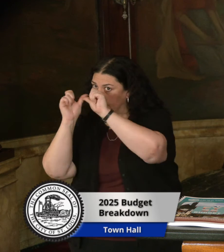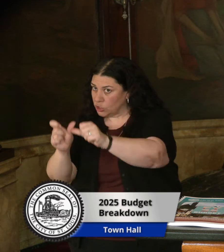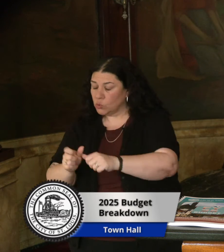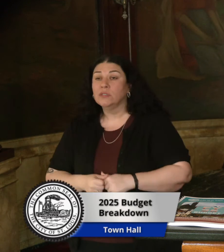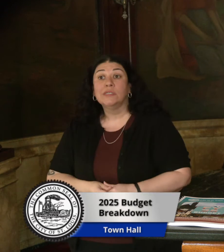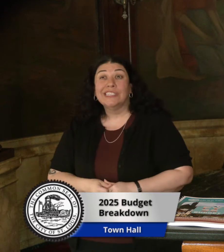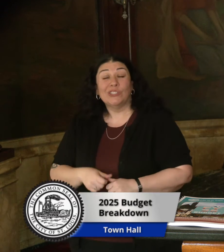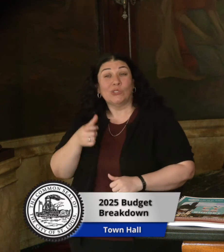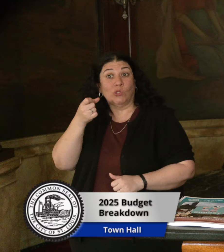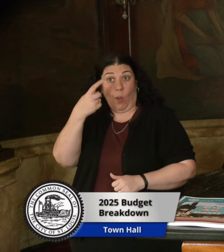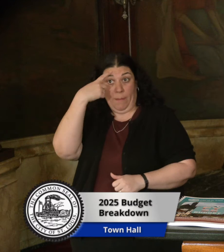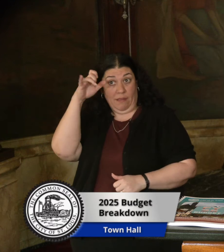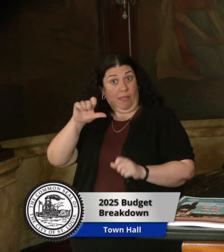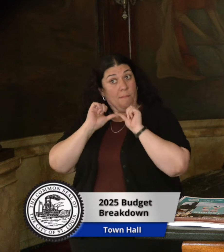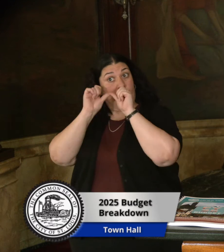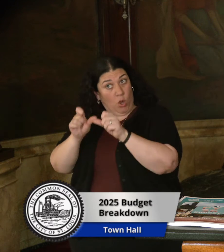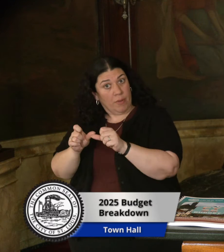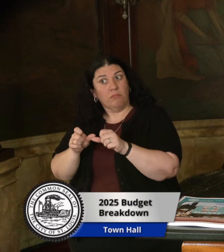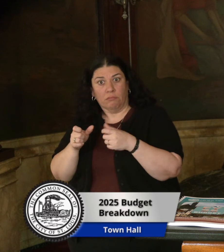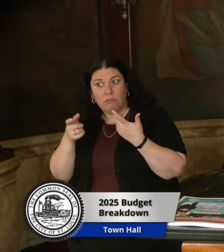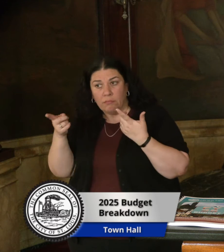This way, they can continue the